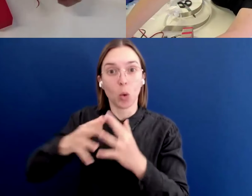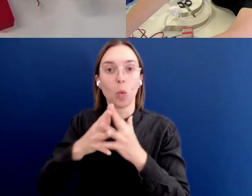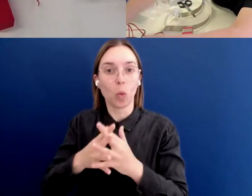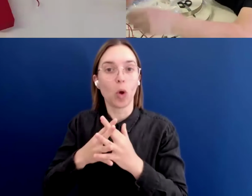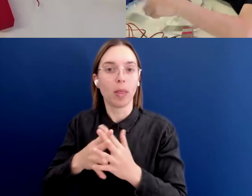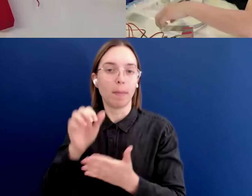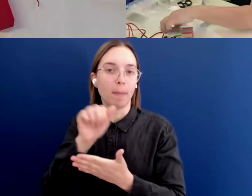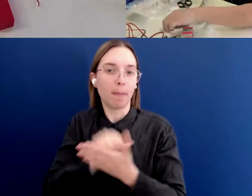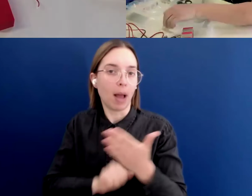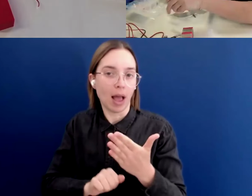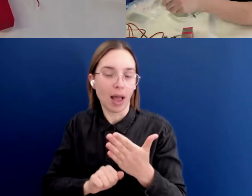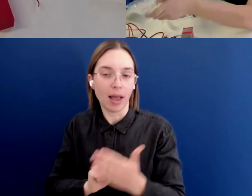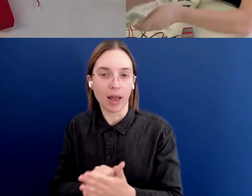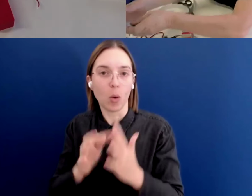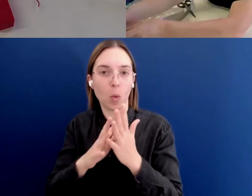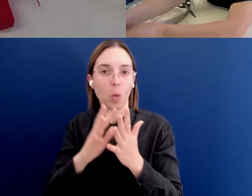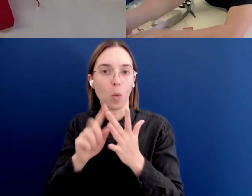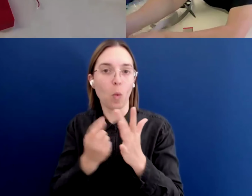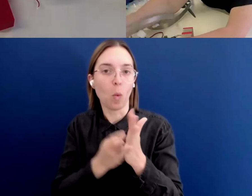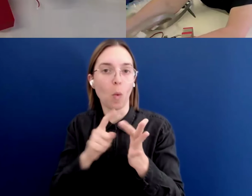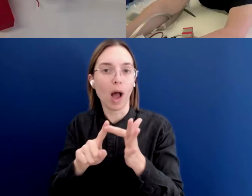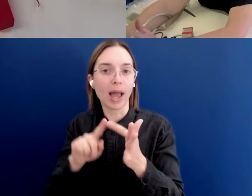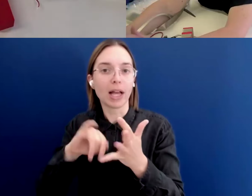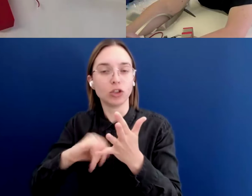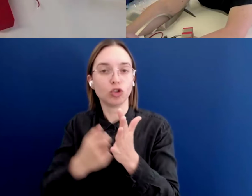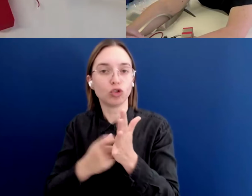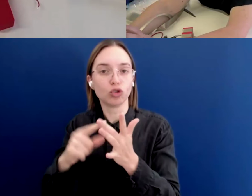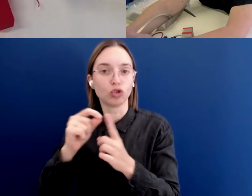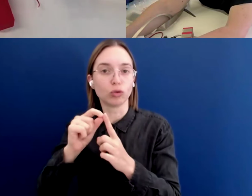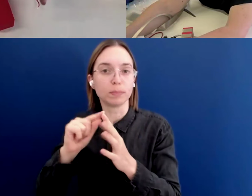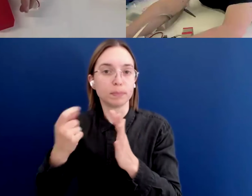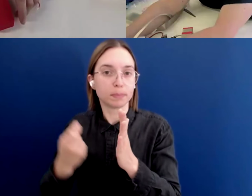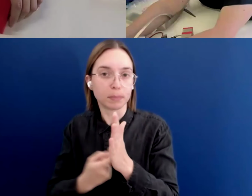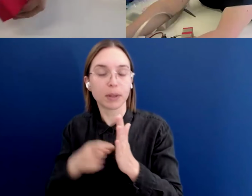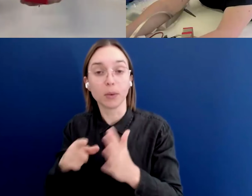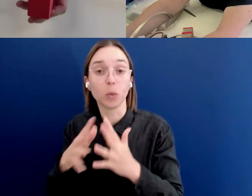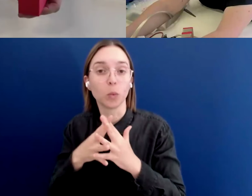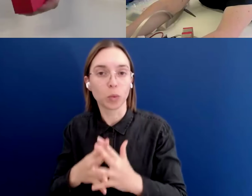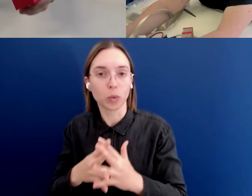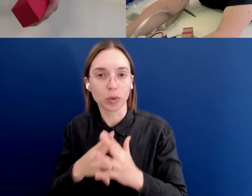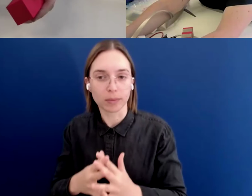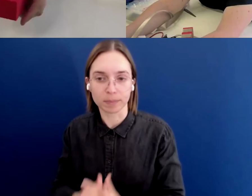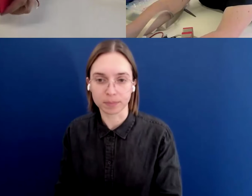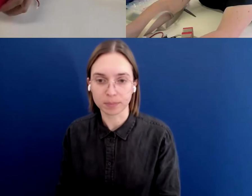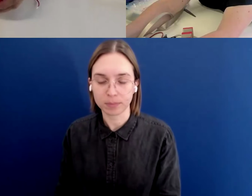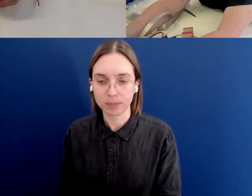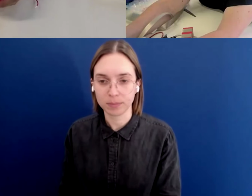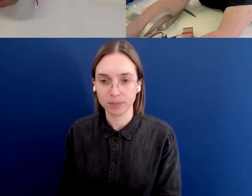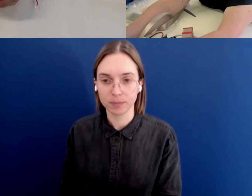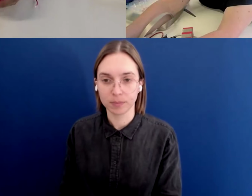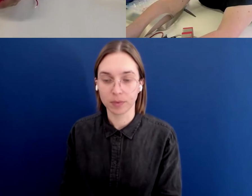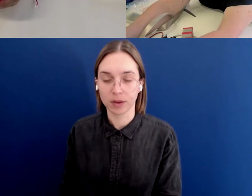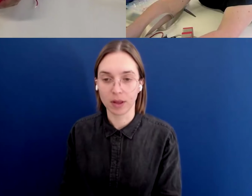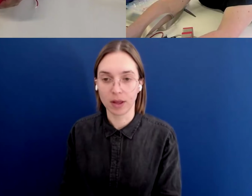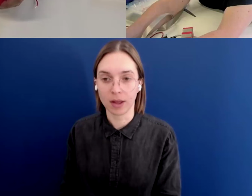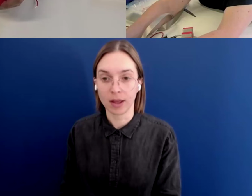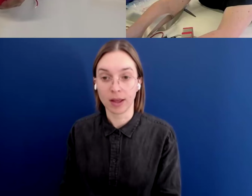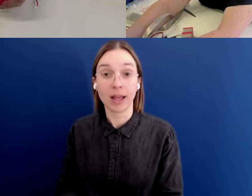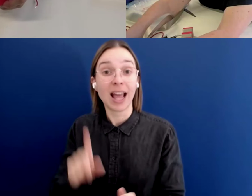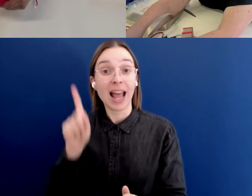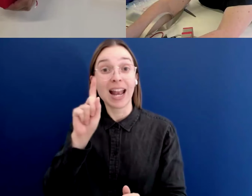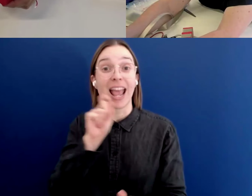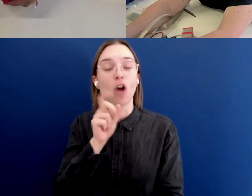Now I'm going to see the good thing about this. This is the concept of differential repetition. So I'm going to make another tape block, exactly the